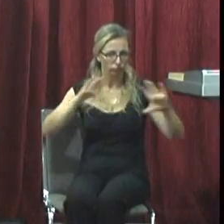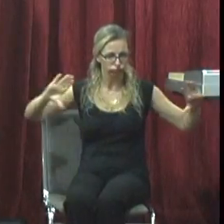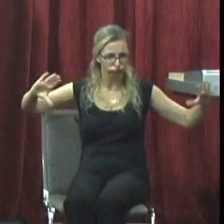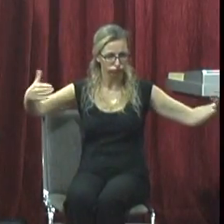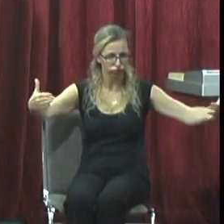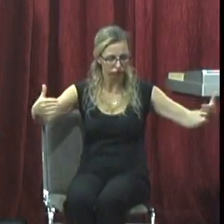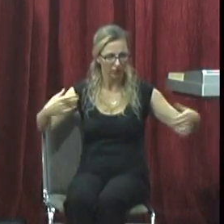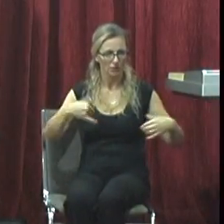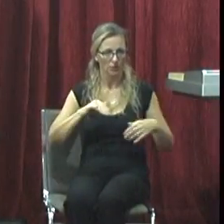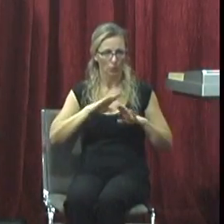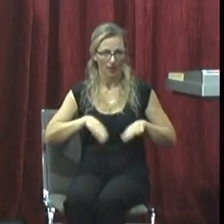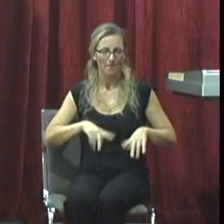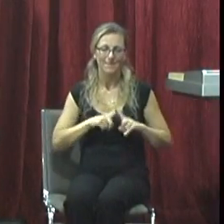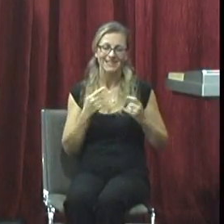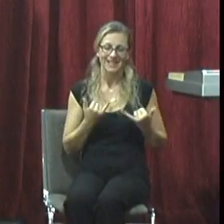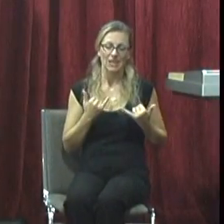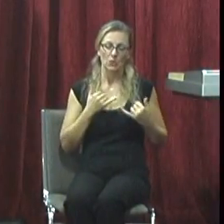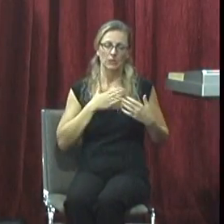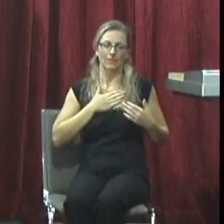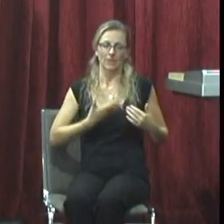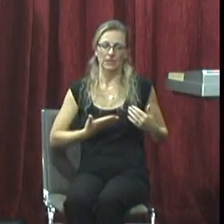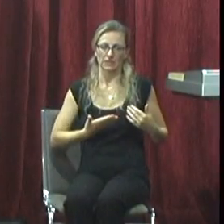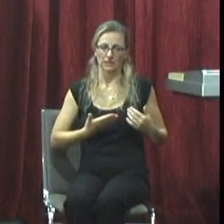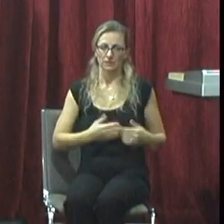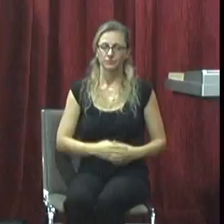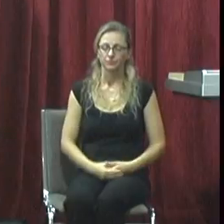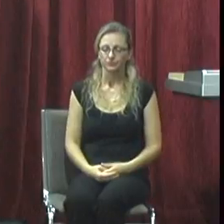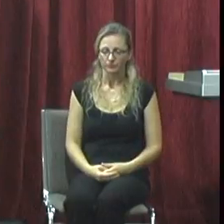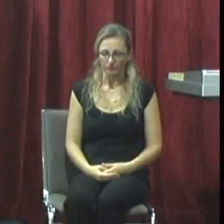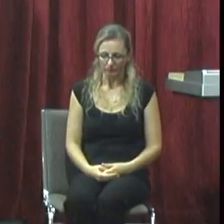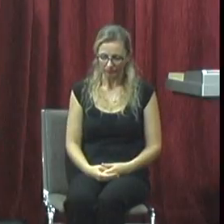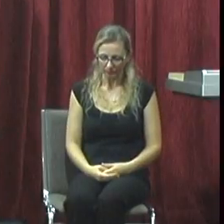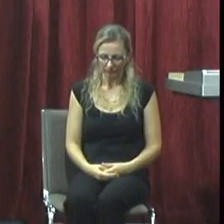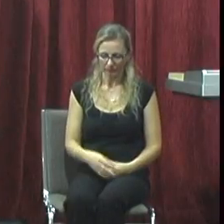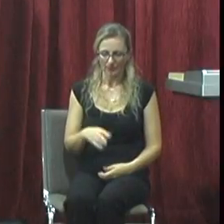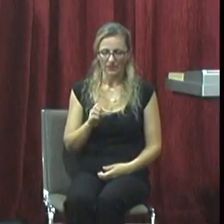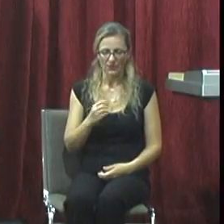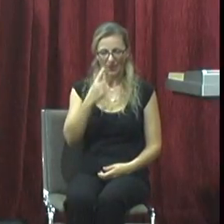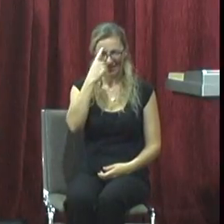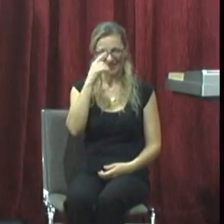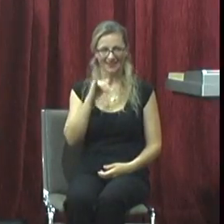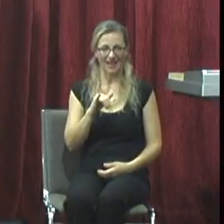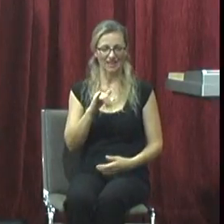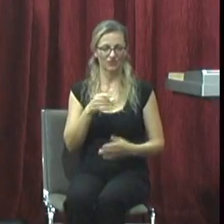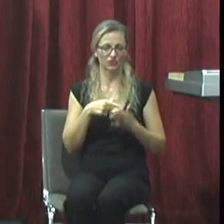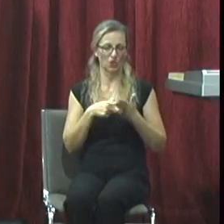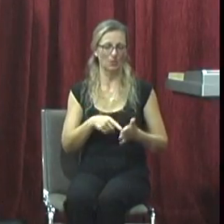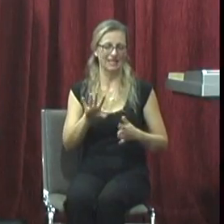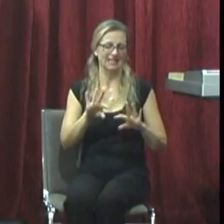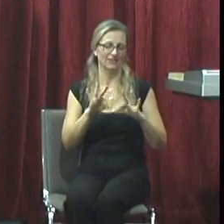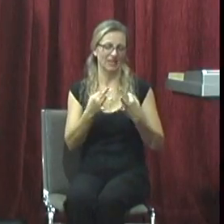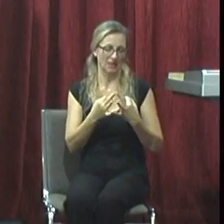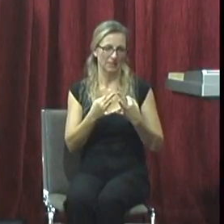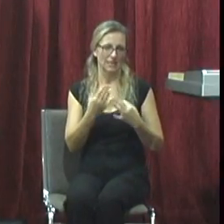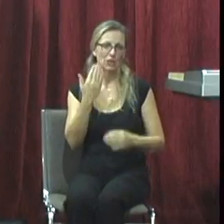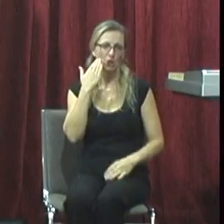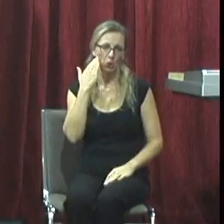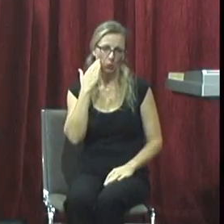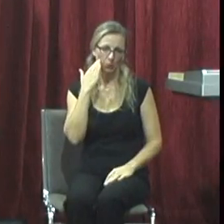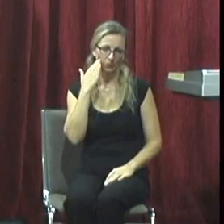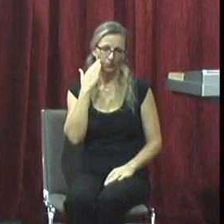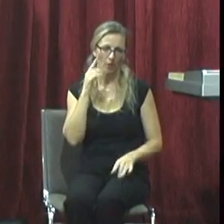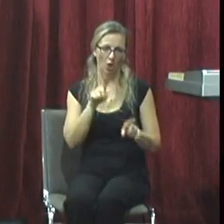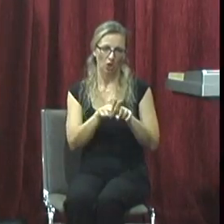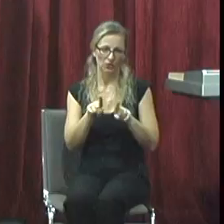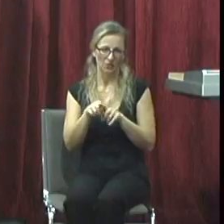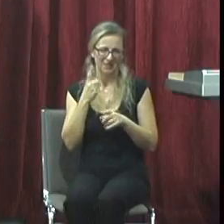his tent. And I believe that confession implicated his family, because there was no way he could have gotten away with that without the